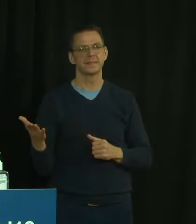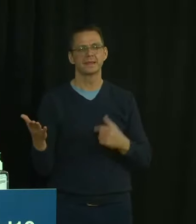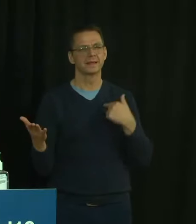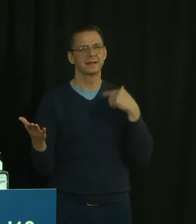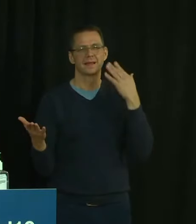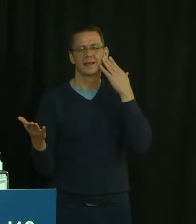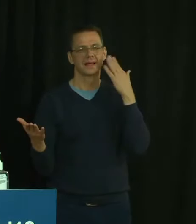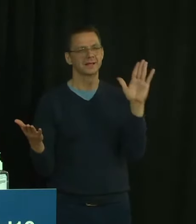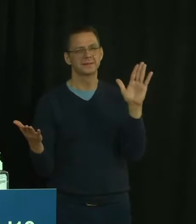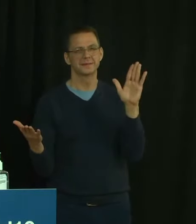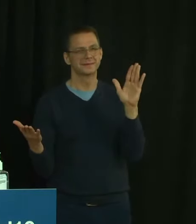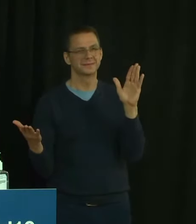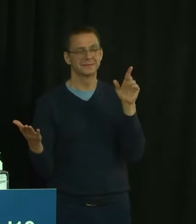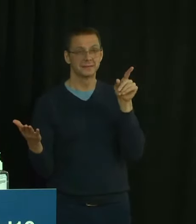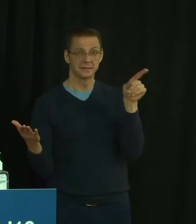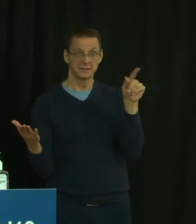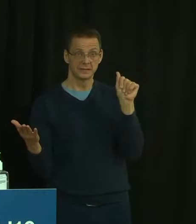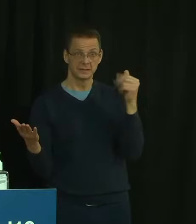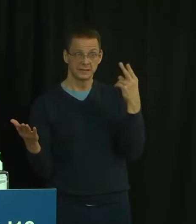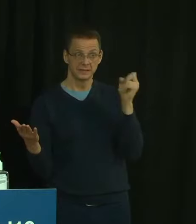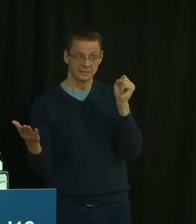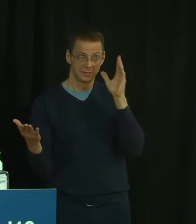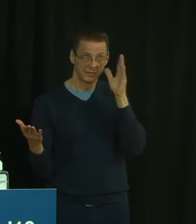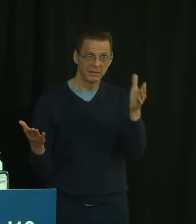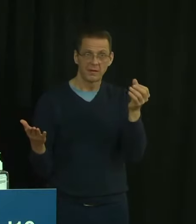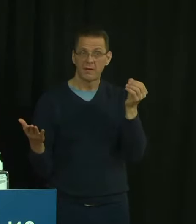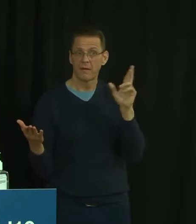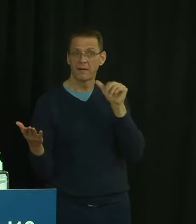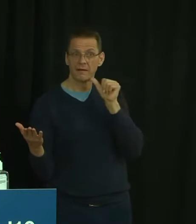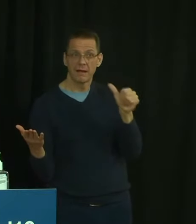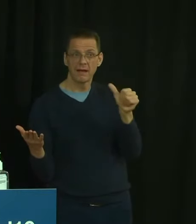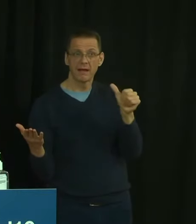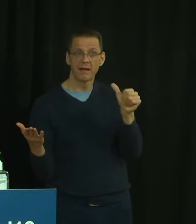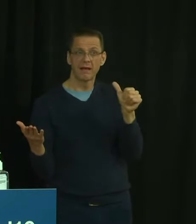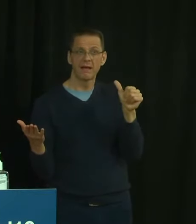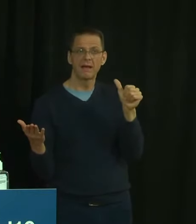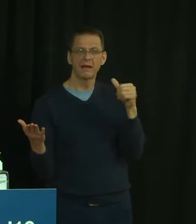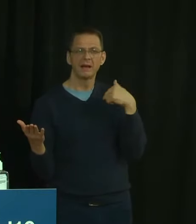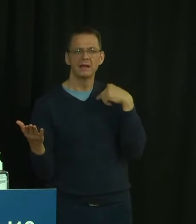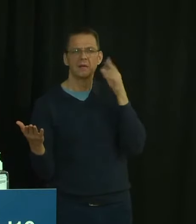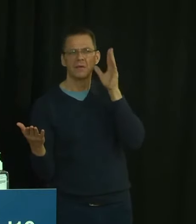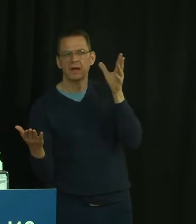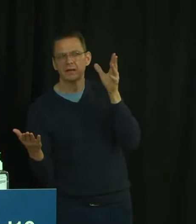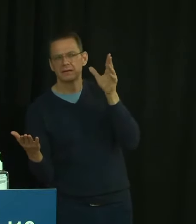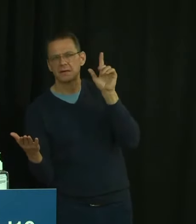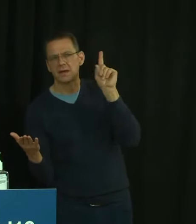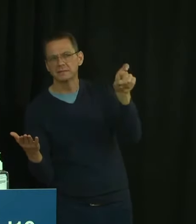planning to do, but I can take that away and we can follow up. With respect to the question of,